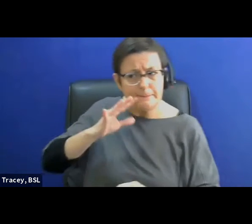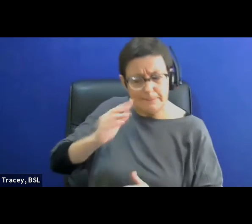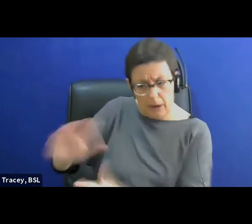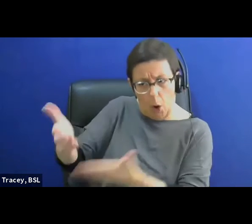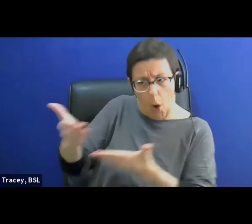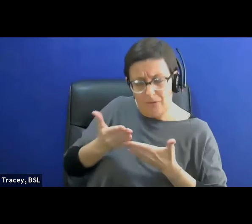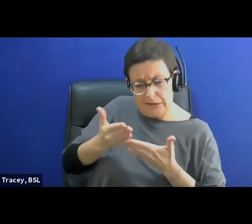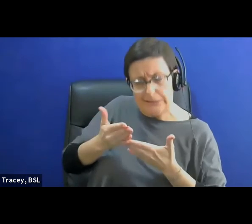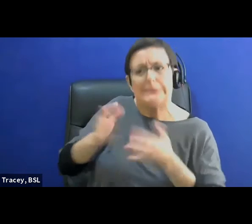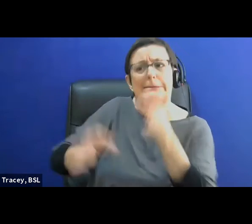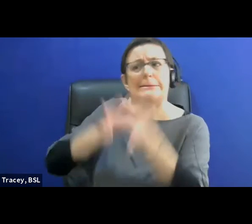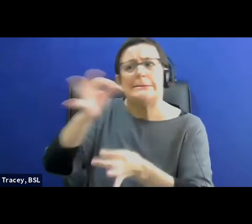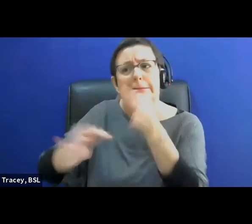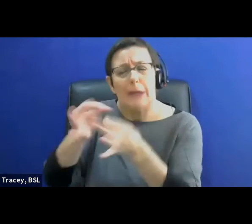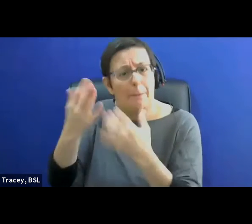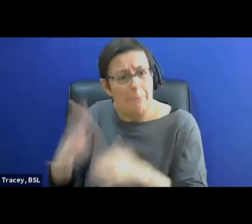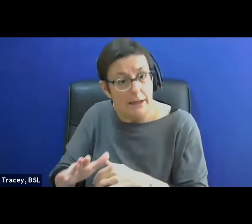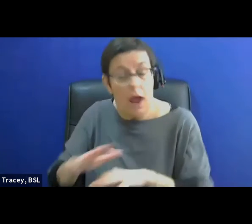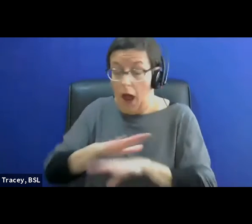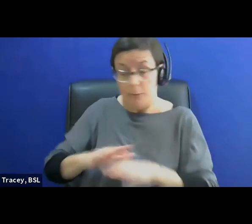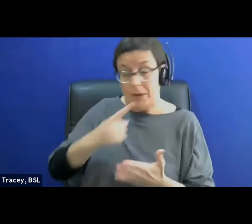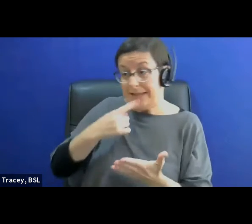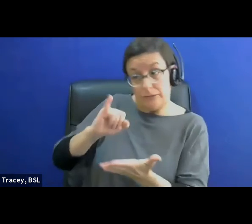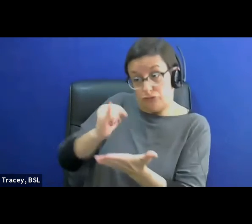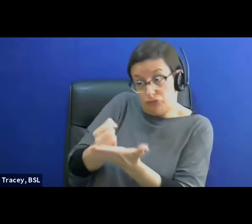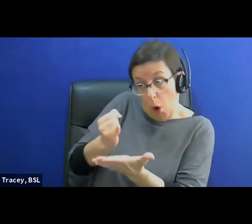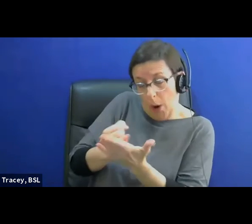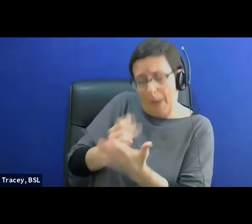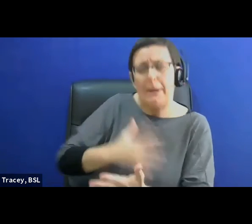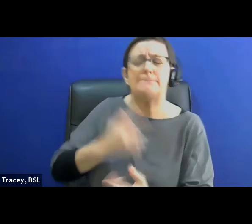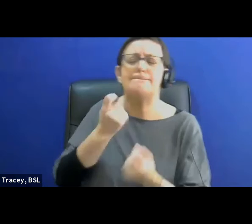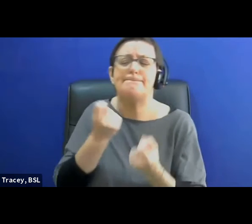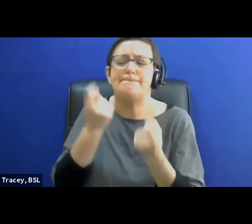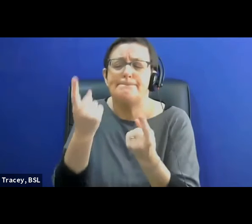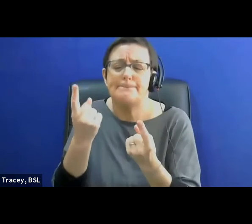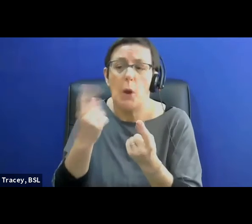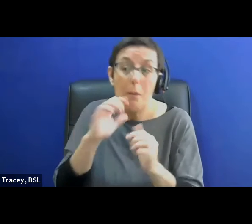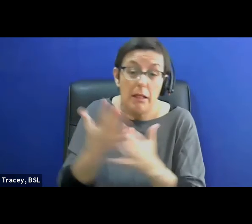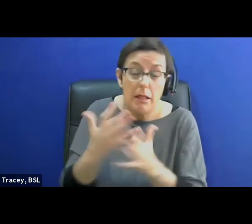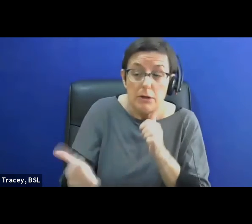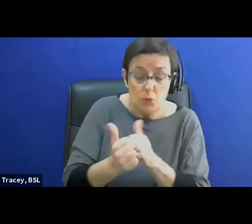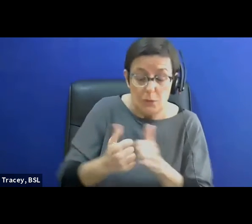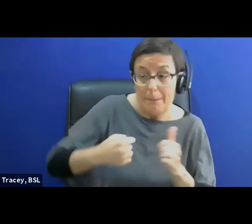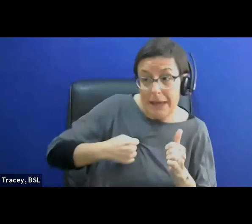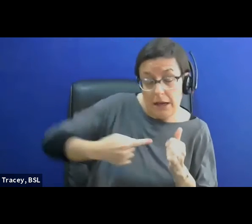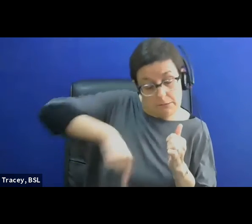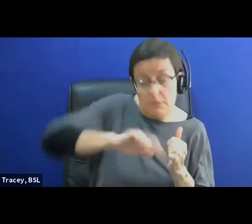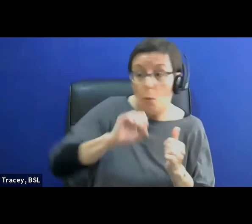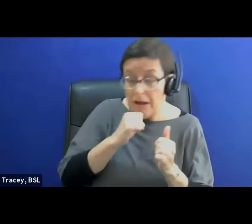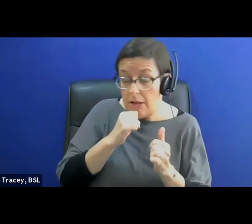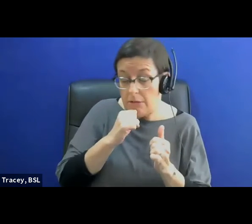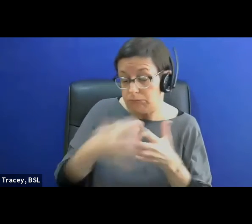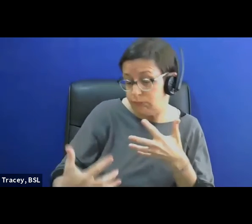putting forward. Not saying it's wrong, but trying to see that it's going to work, that it is